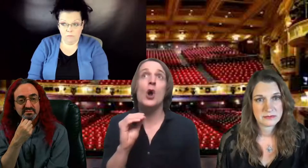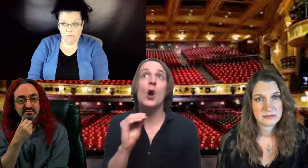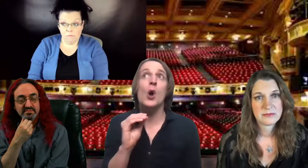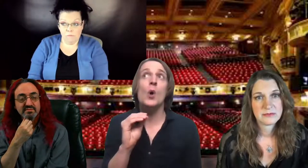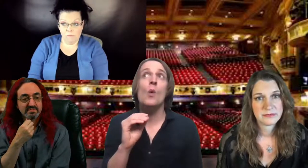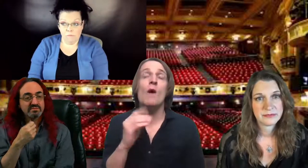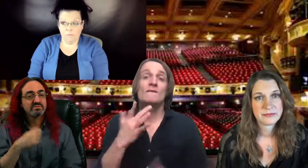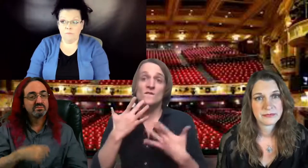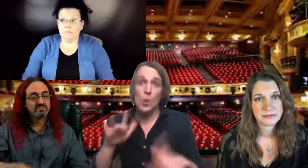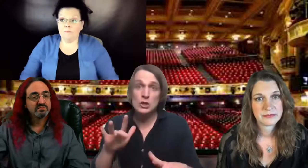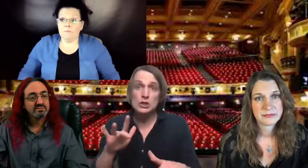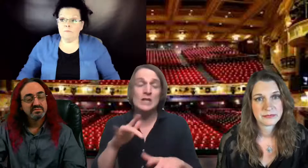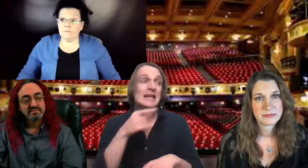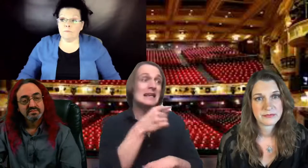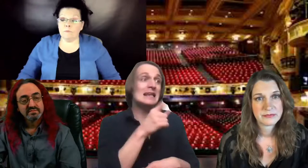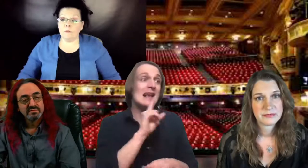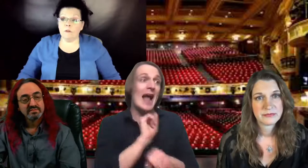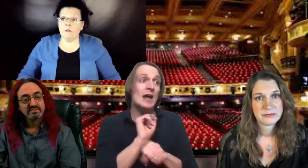general.